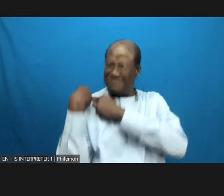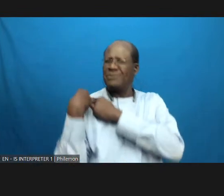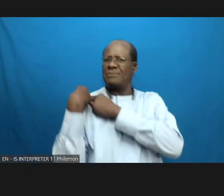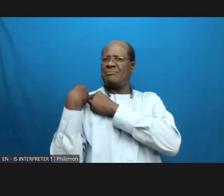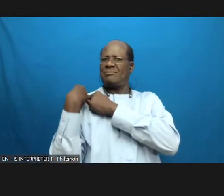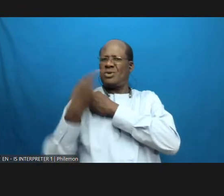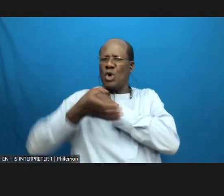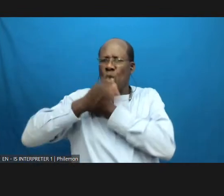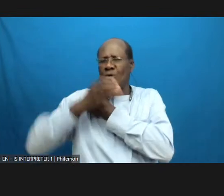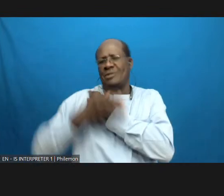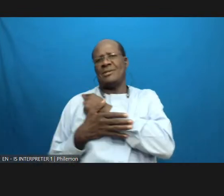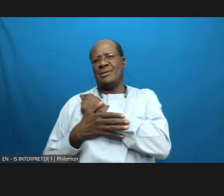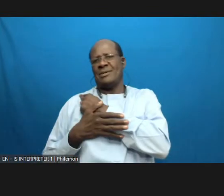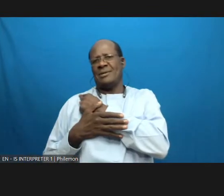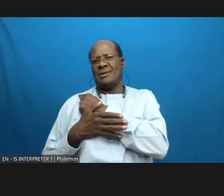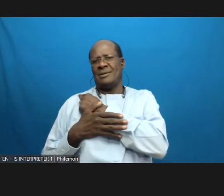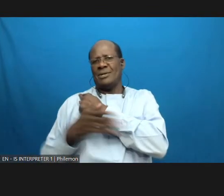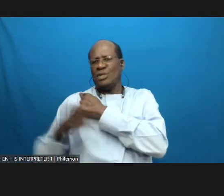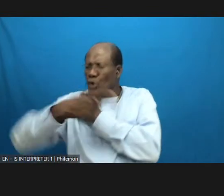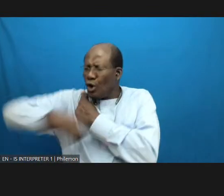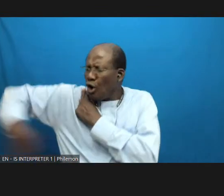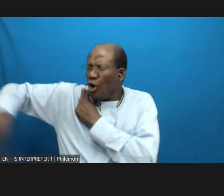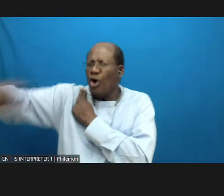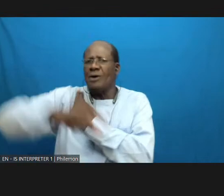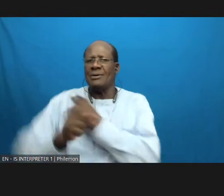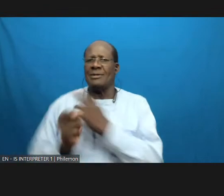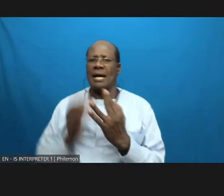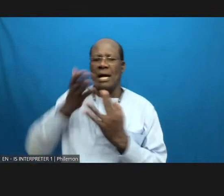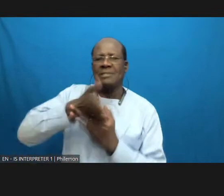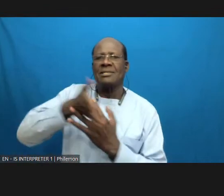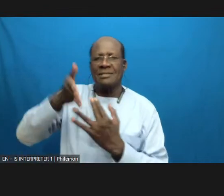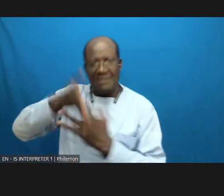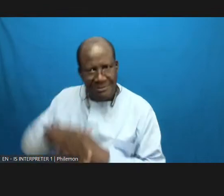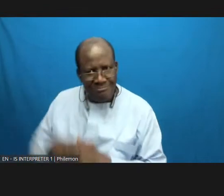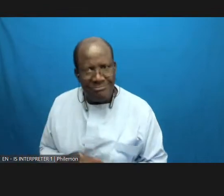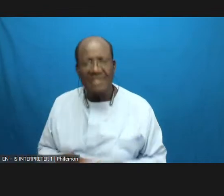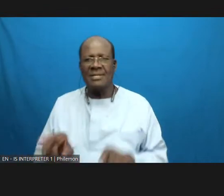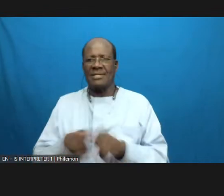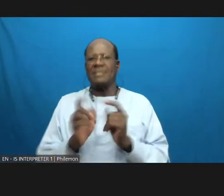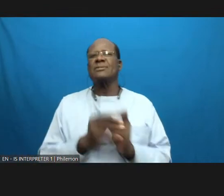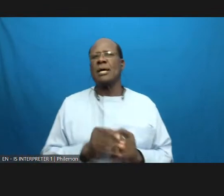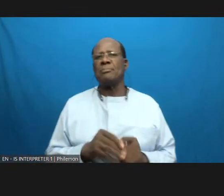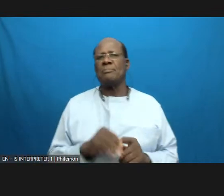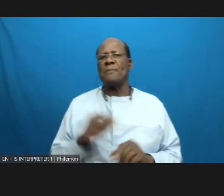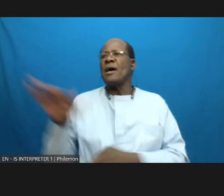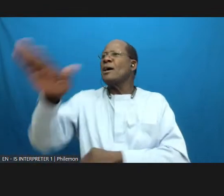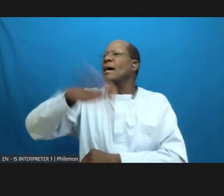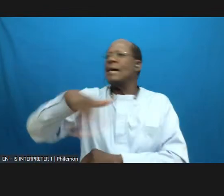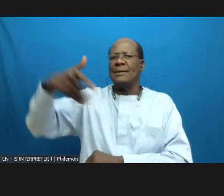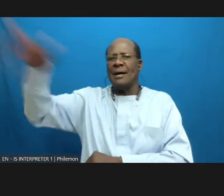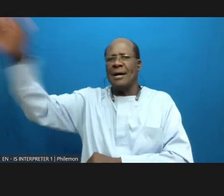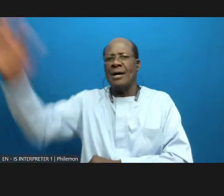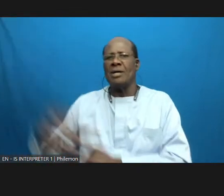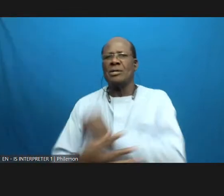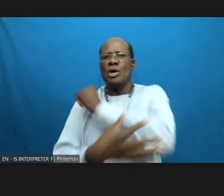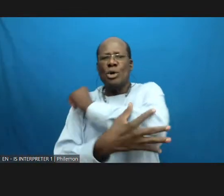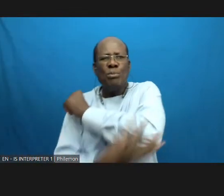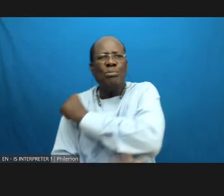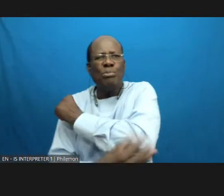the underdeserved, especially in the slum areas and those in other areas that